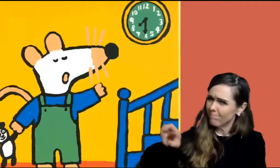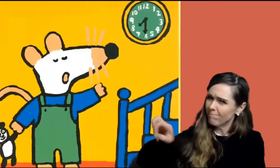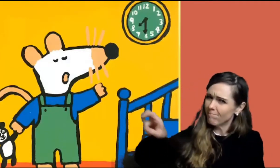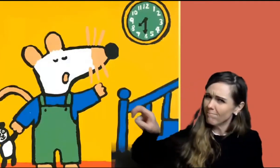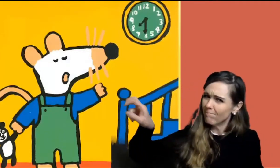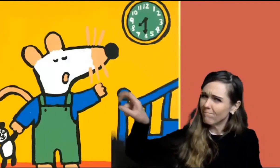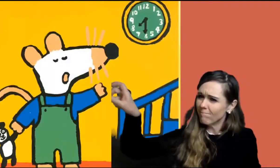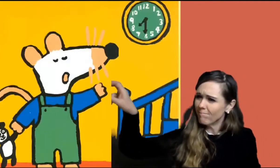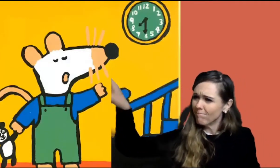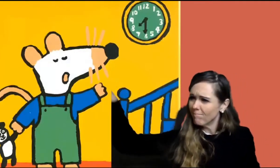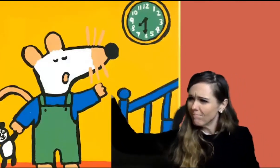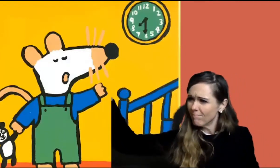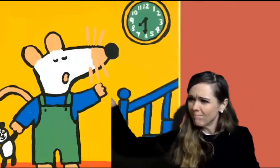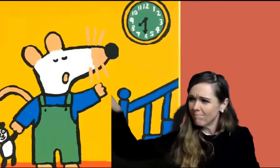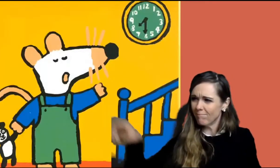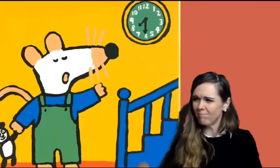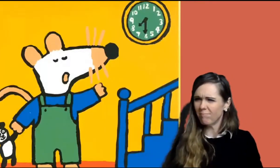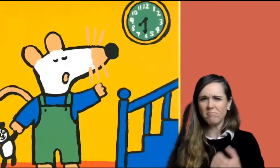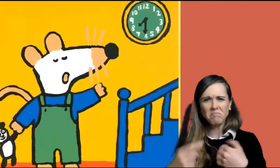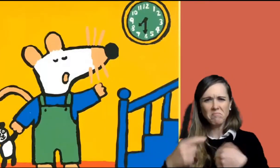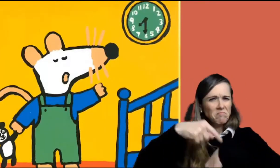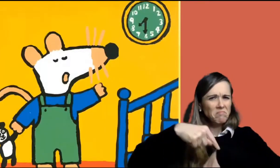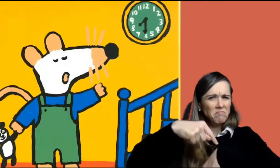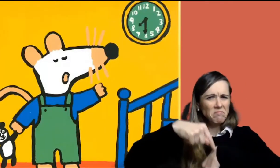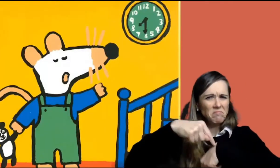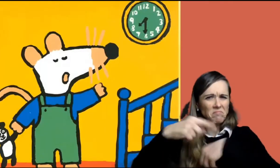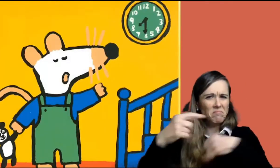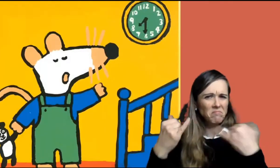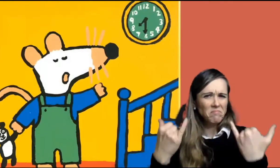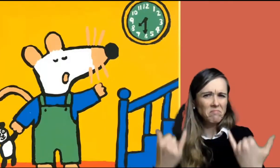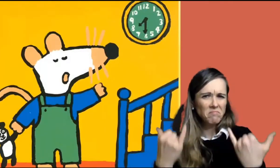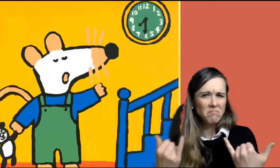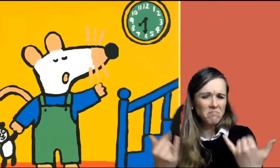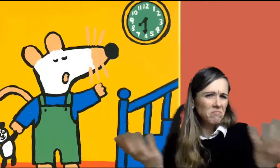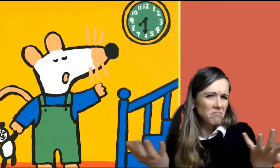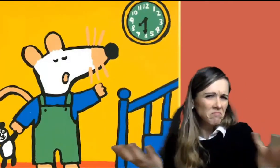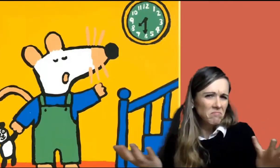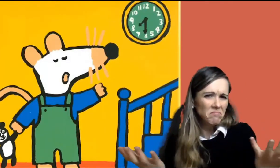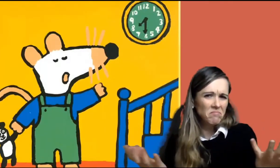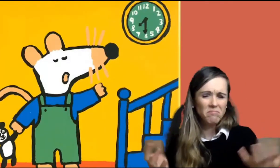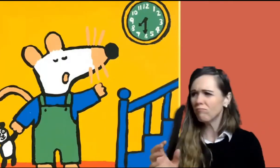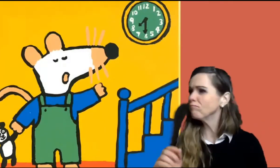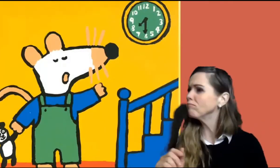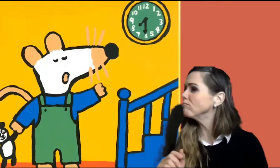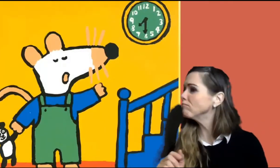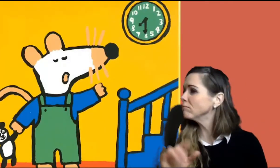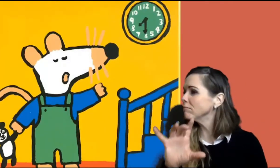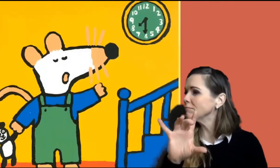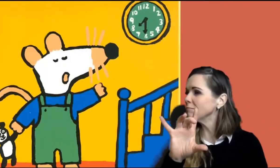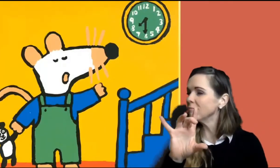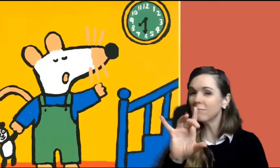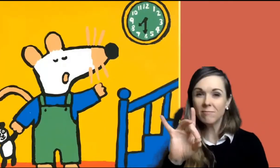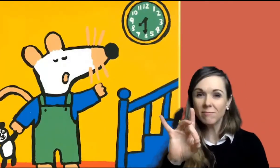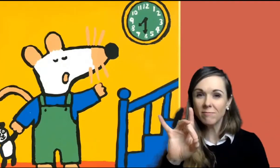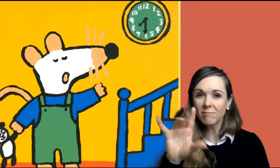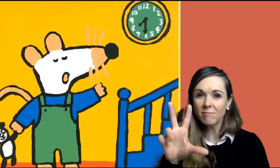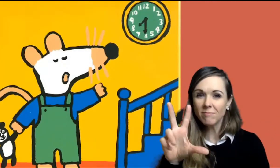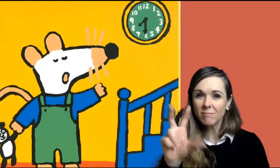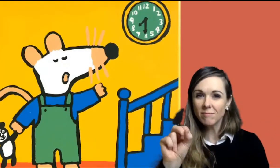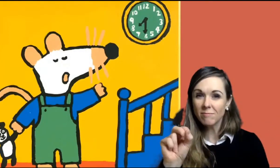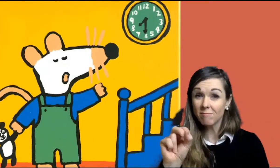And they both need to go up the stairs. What is the time now? It